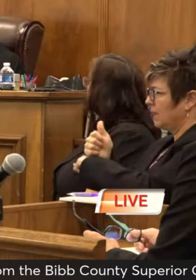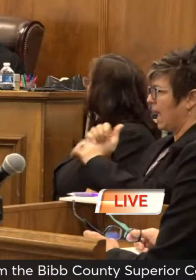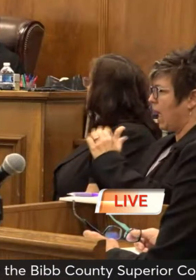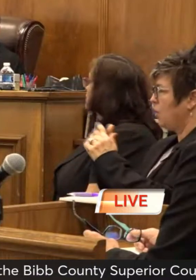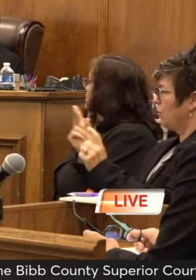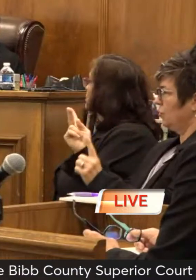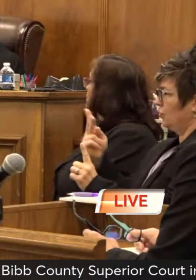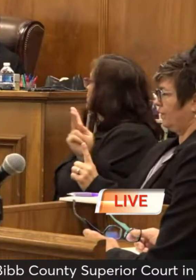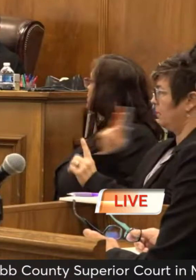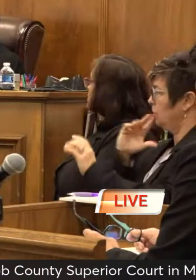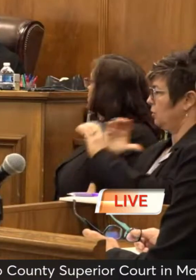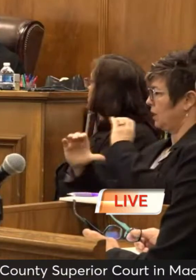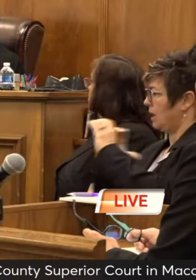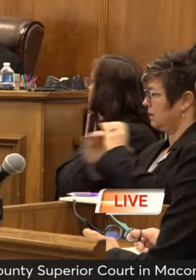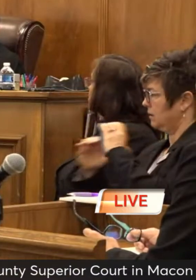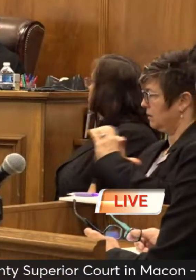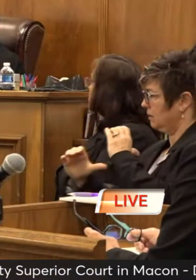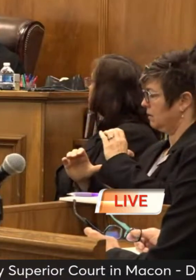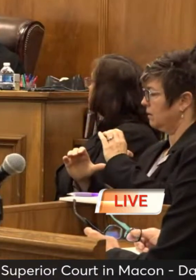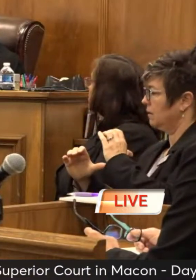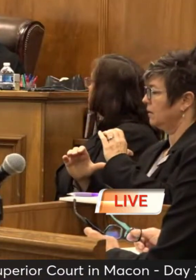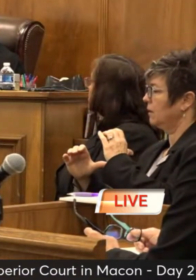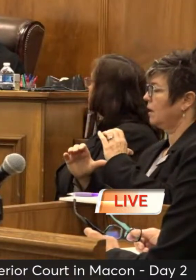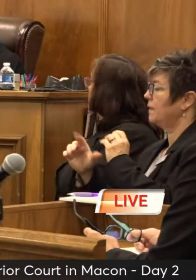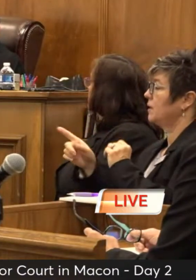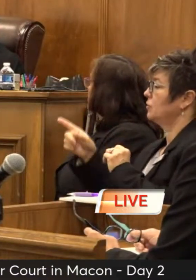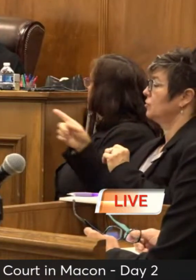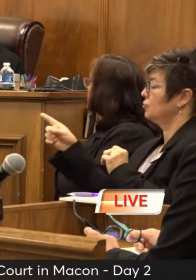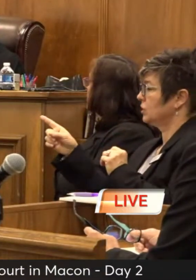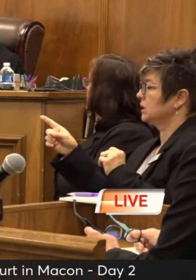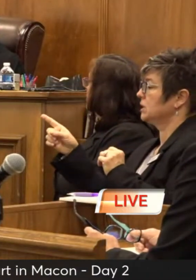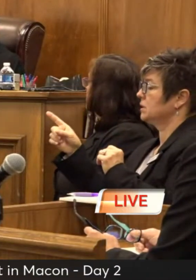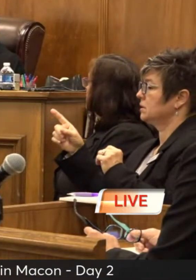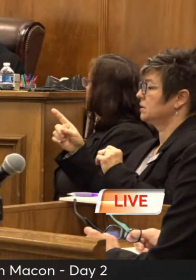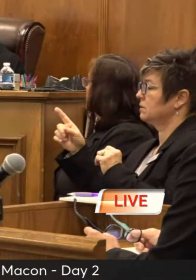if we're talking about how he communicates with someone else, then I think